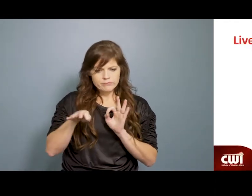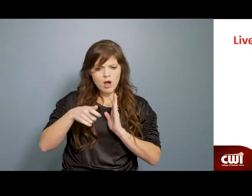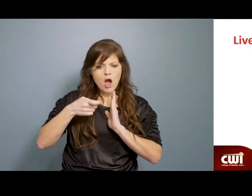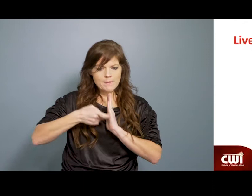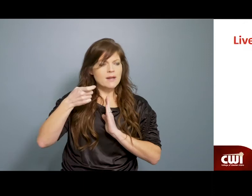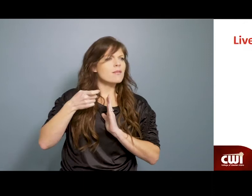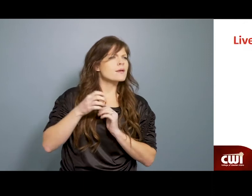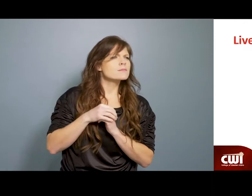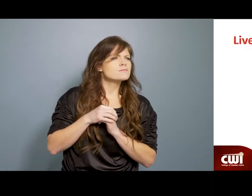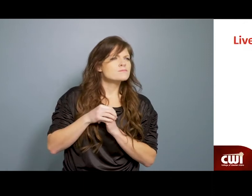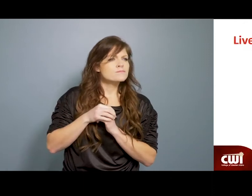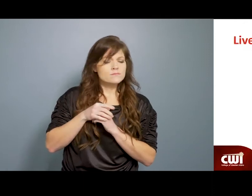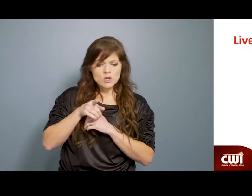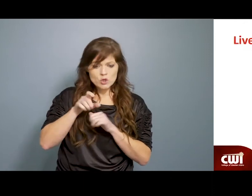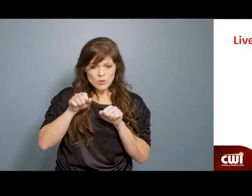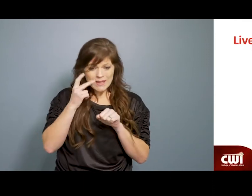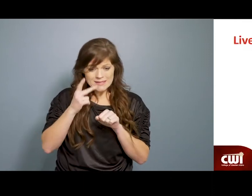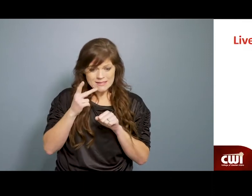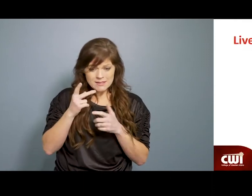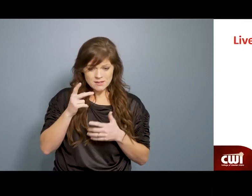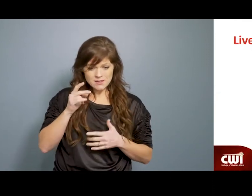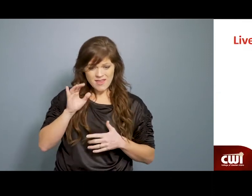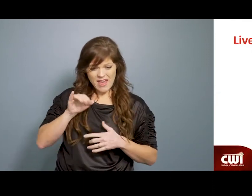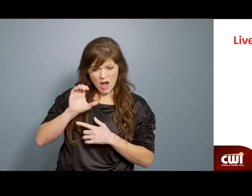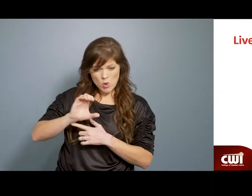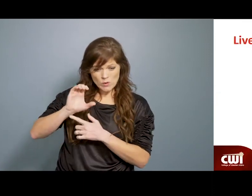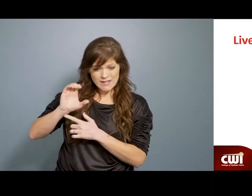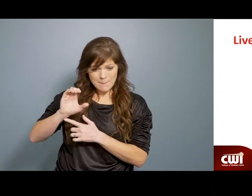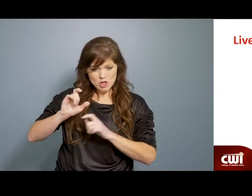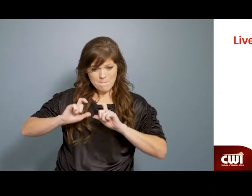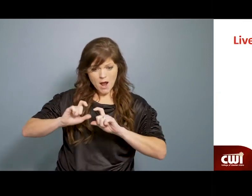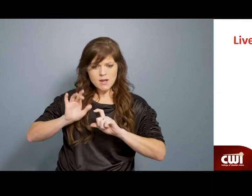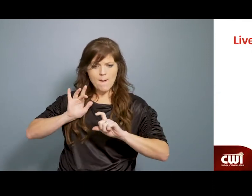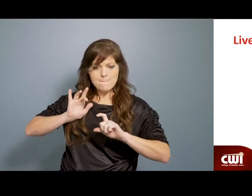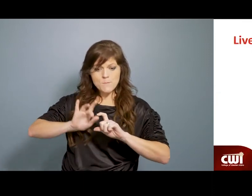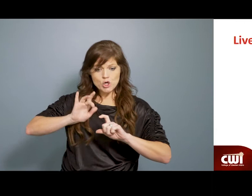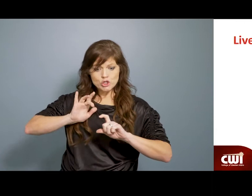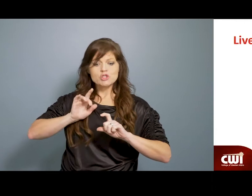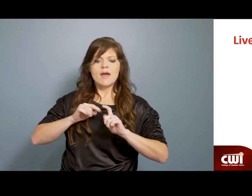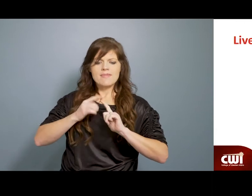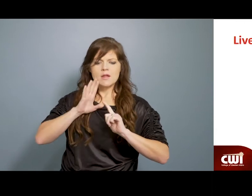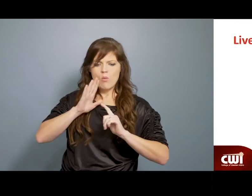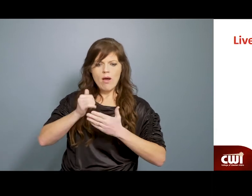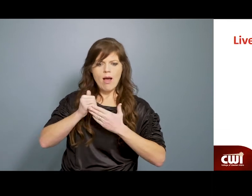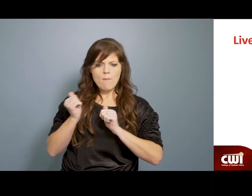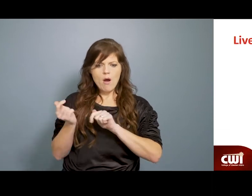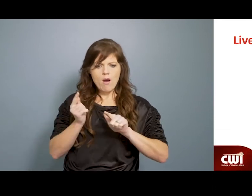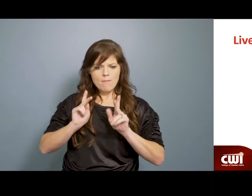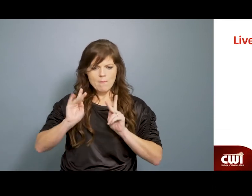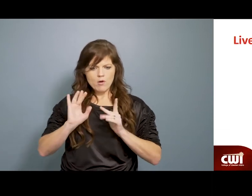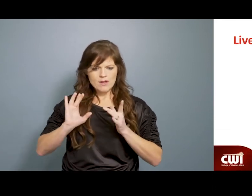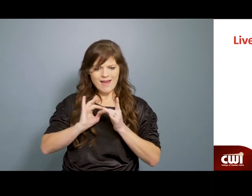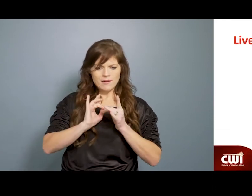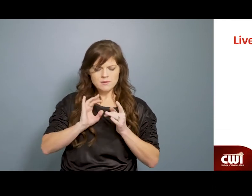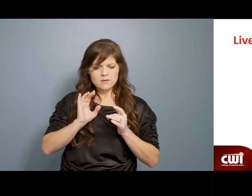option to do that. And you're seeing how to do that now on your screen. And this will help us connect with everybody who's on the call. So